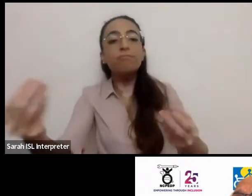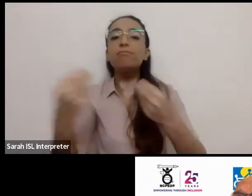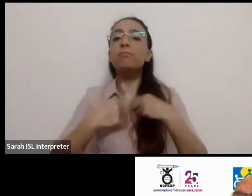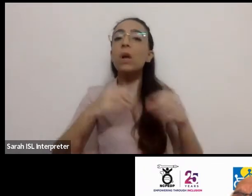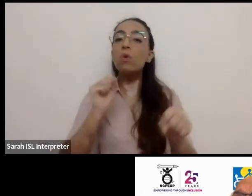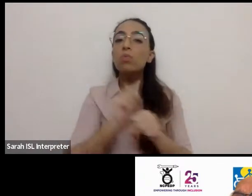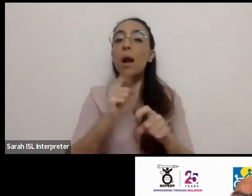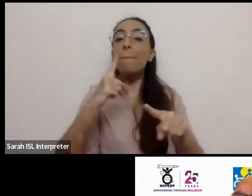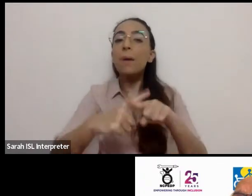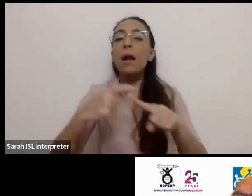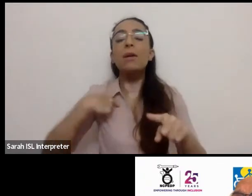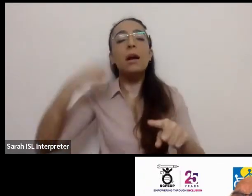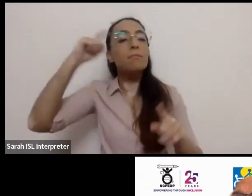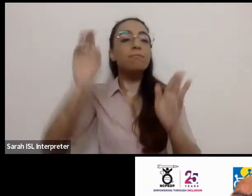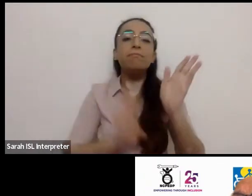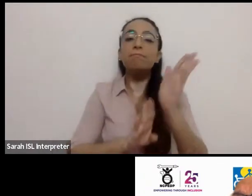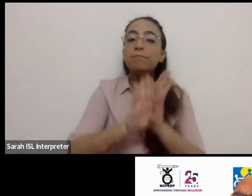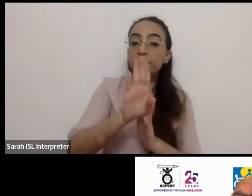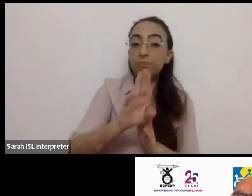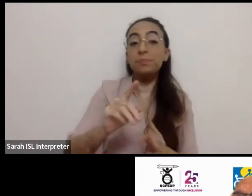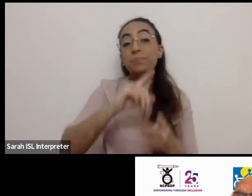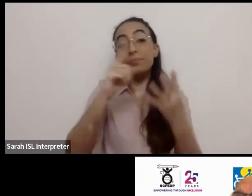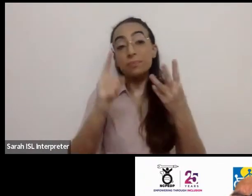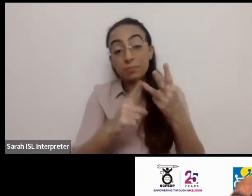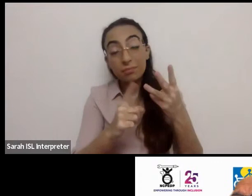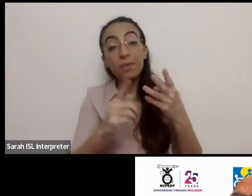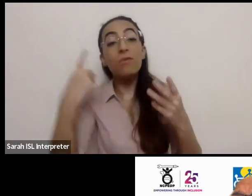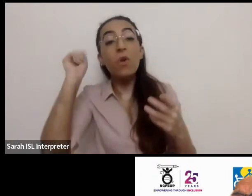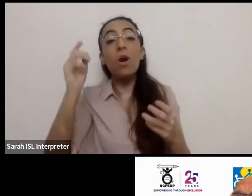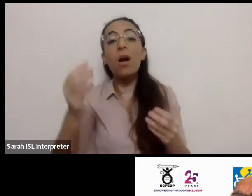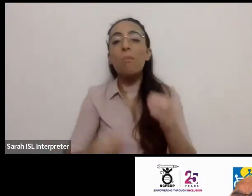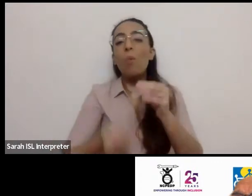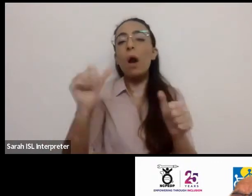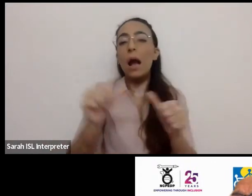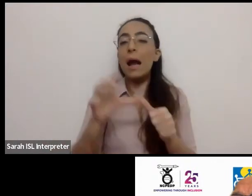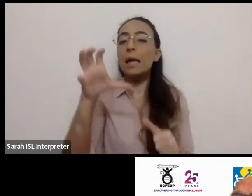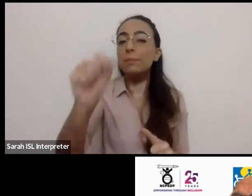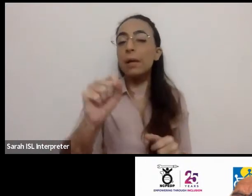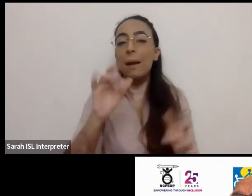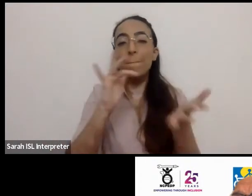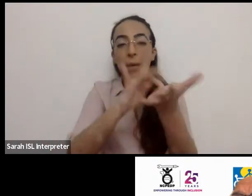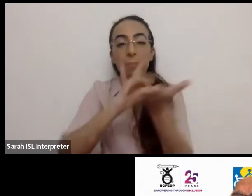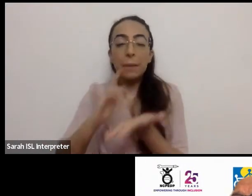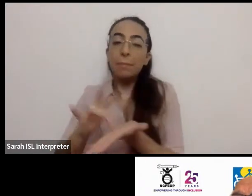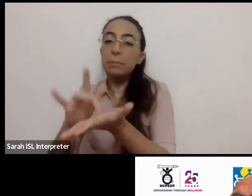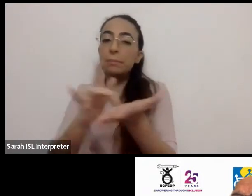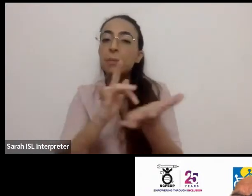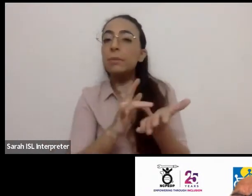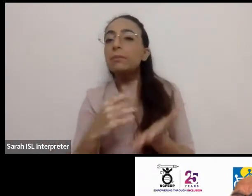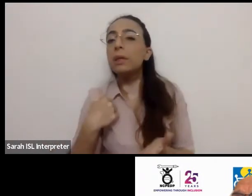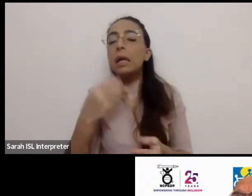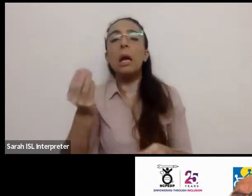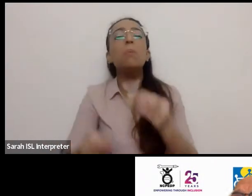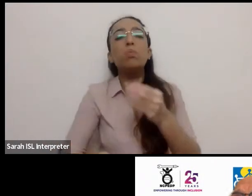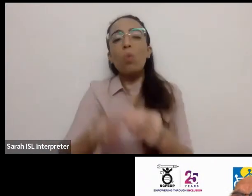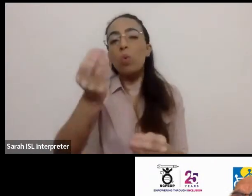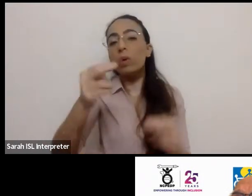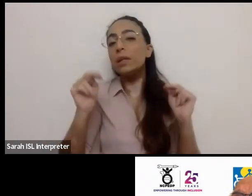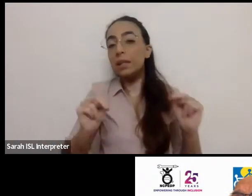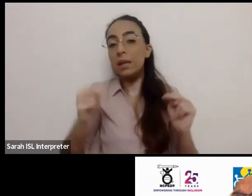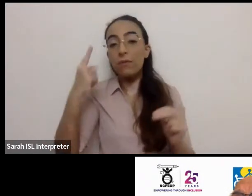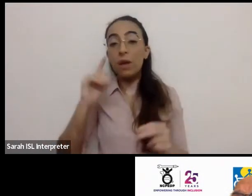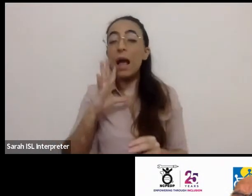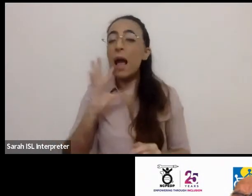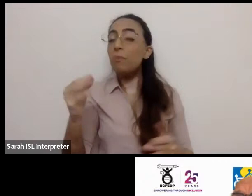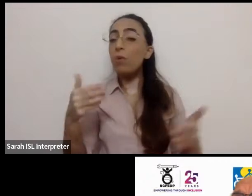drive accessibility of workspaces. That is less of a challenge for us, but I think is a challenge generally. Probably the most important challenge that